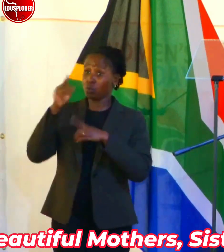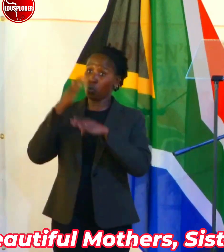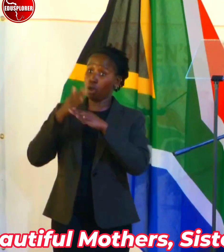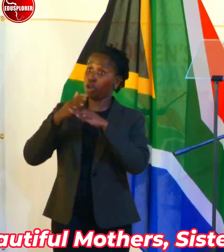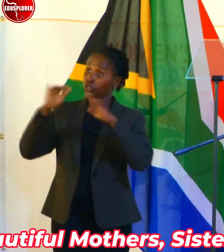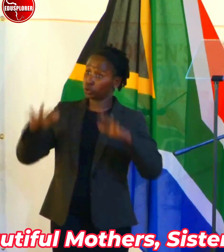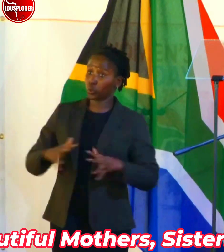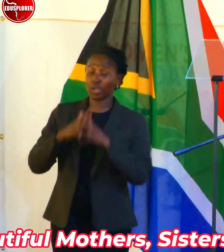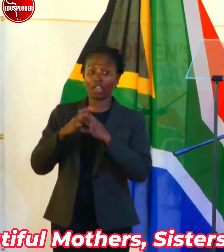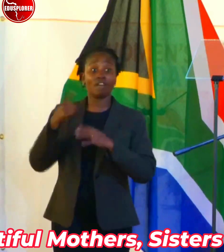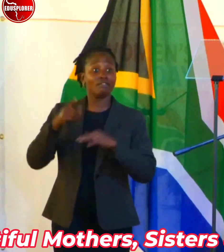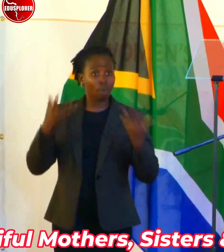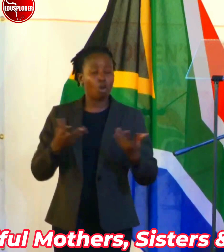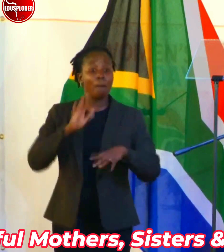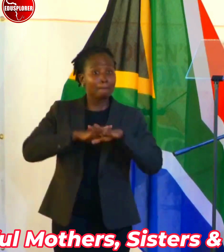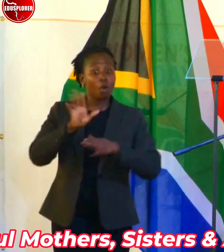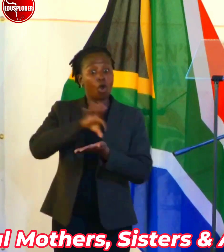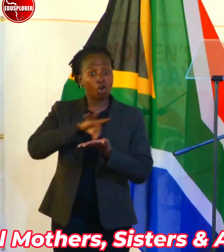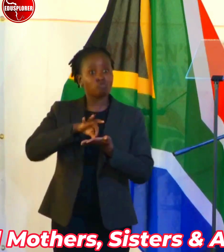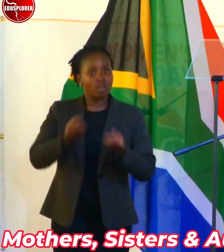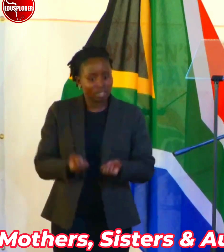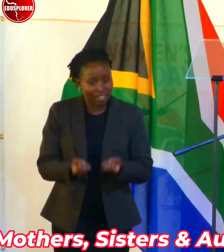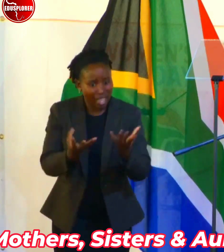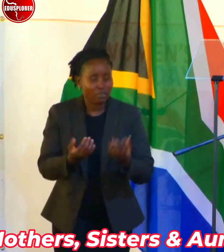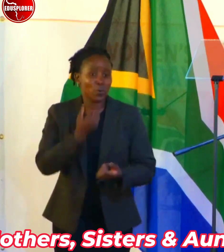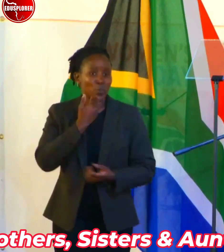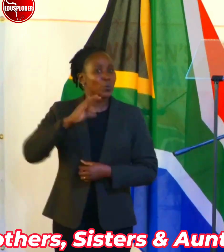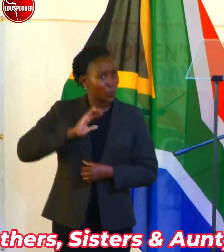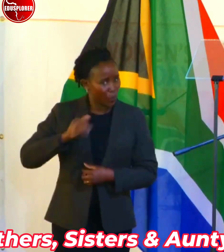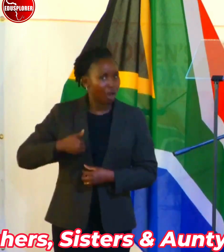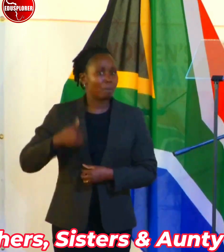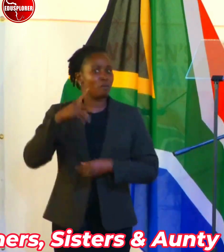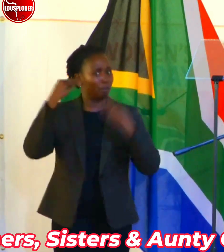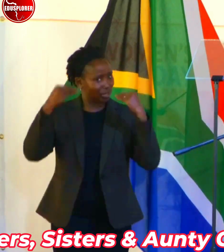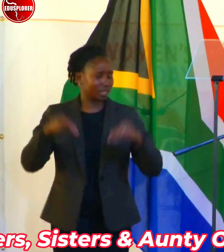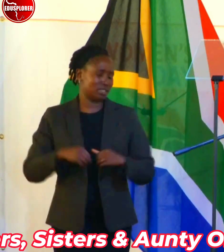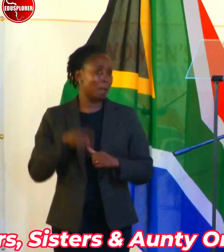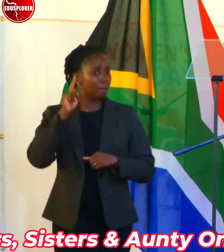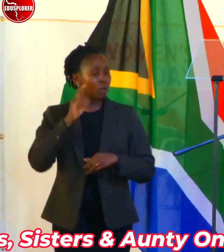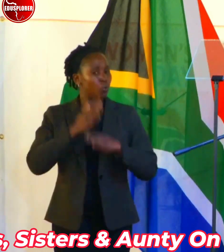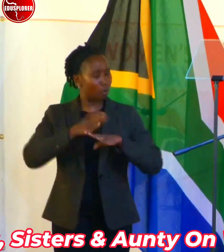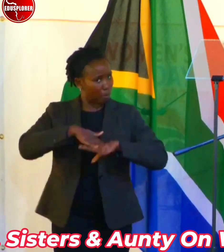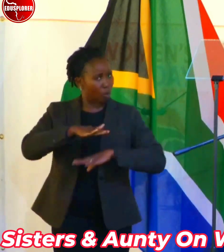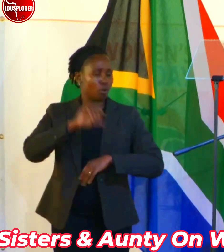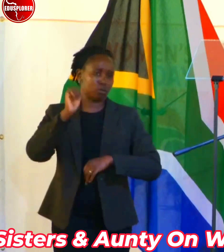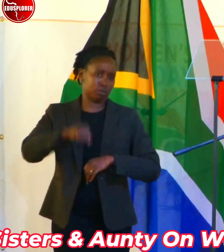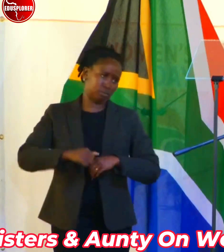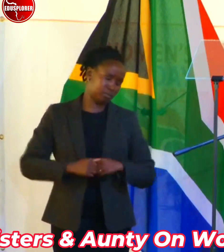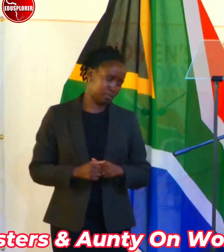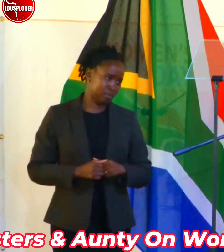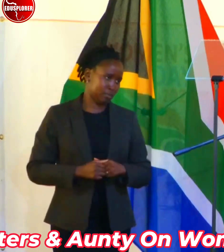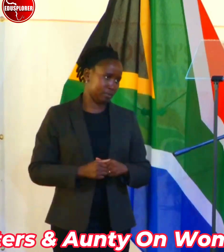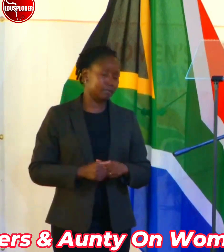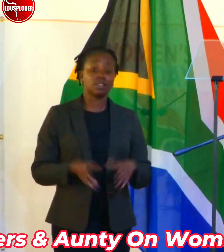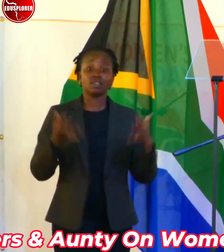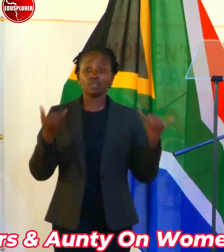more contracts to women-owned businesses, we need to do much more. As things stand, less